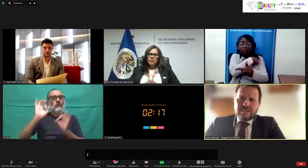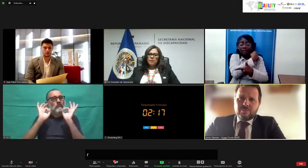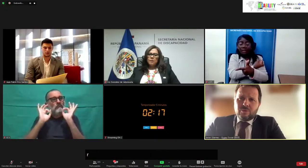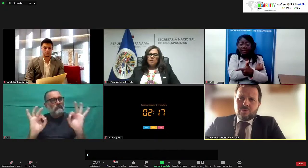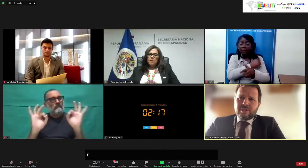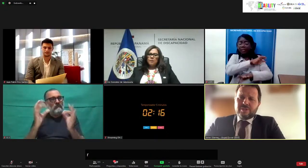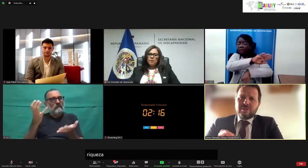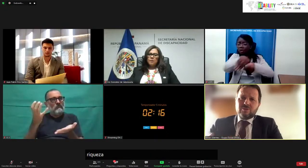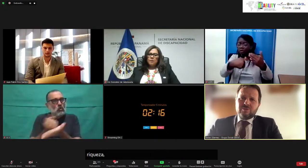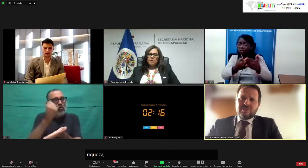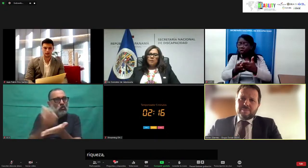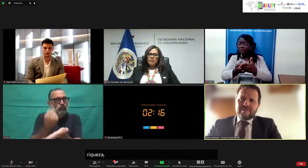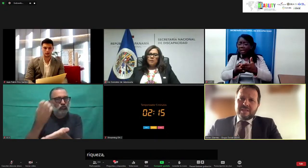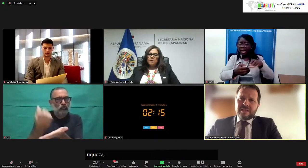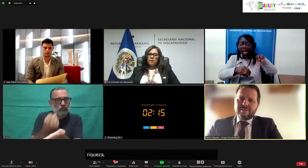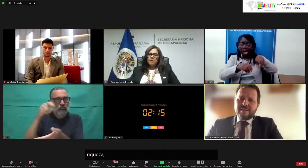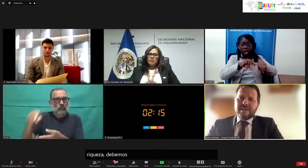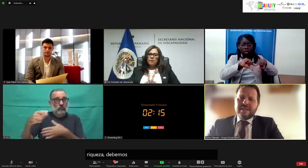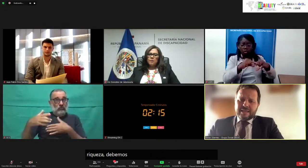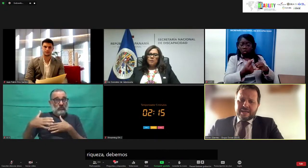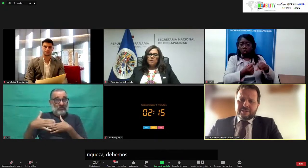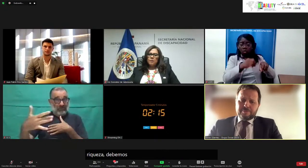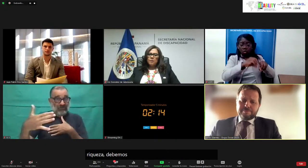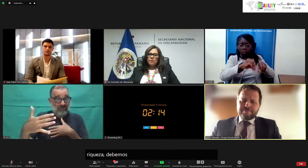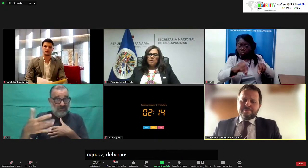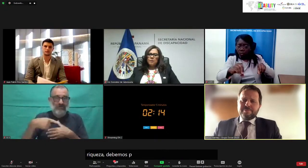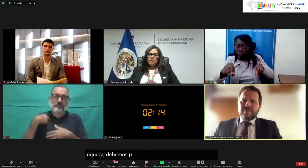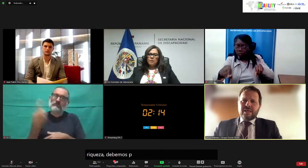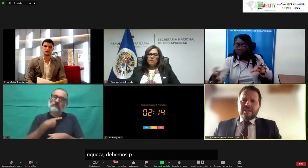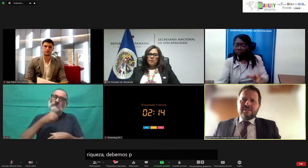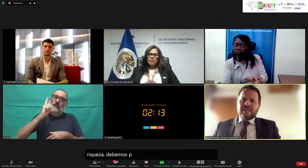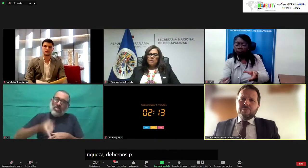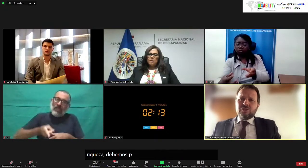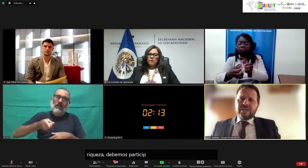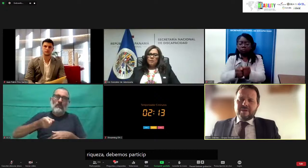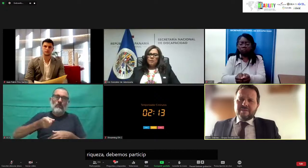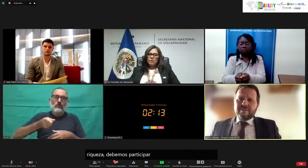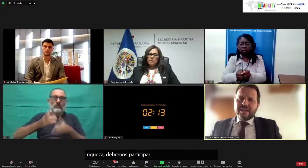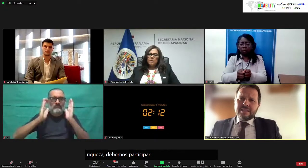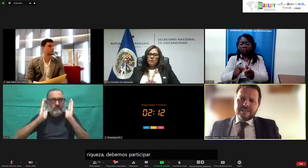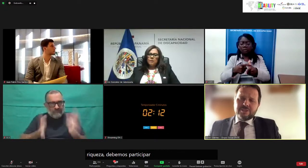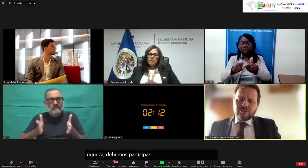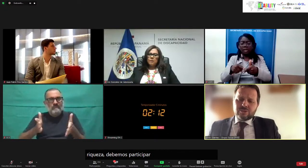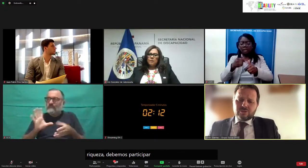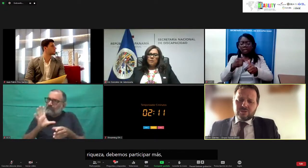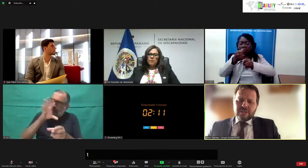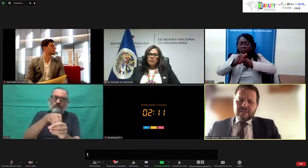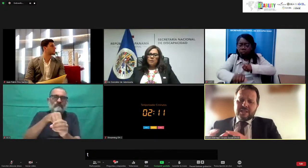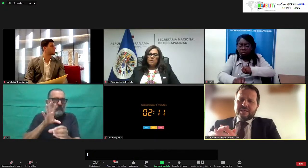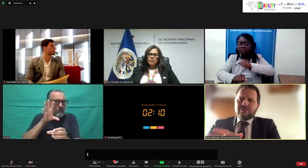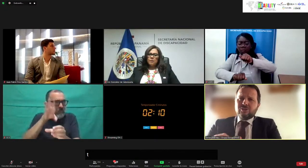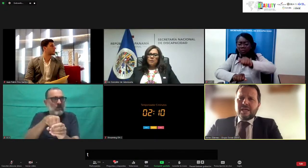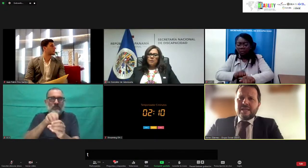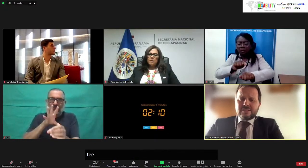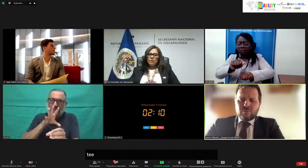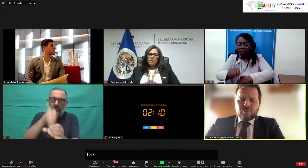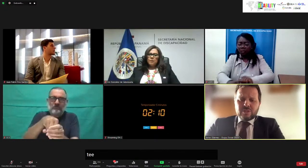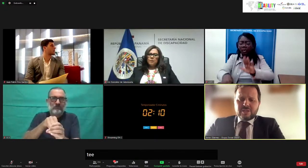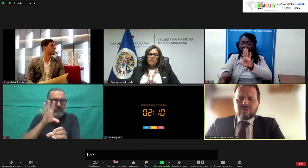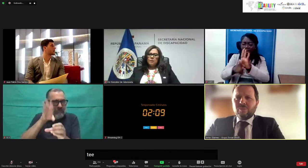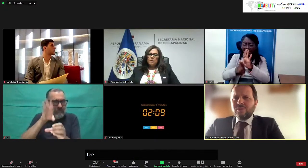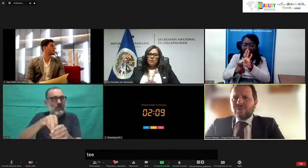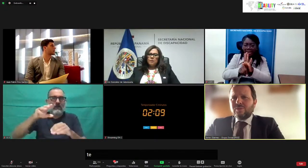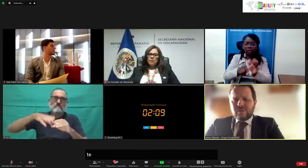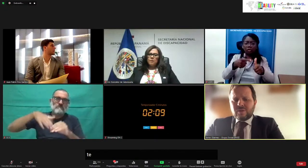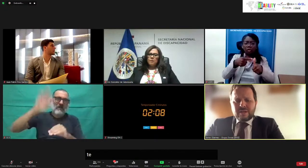strengthening of all of the associative movement and the people with disabilities in the region we need to advance